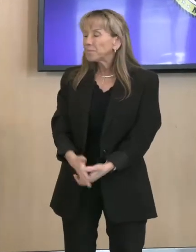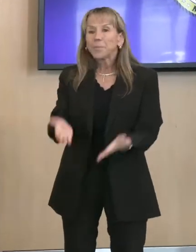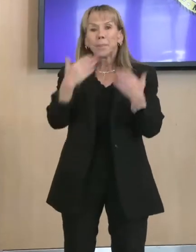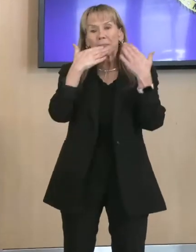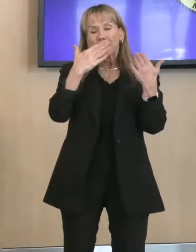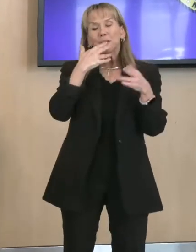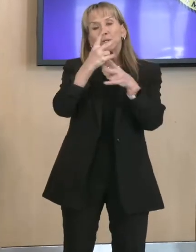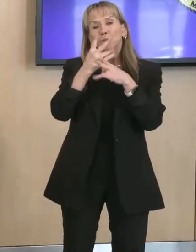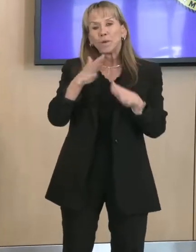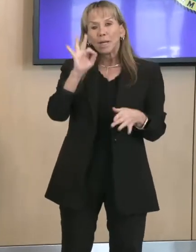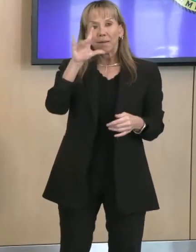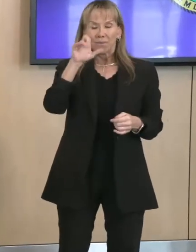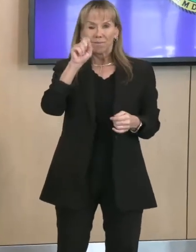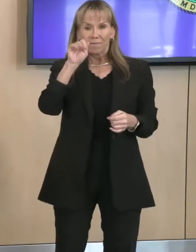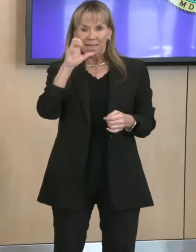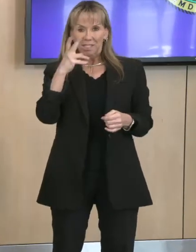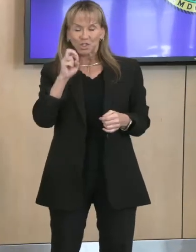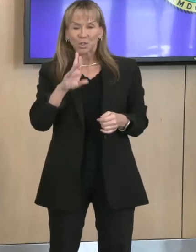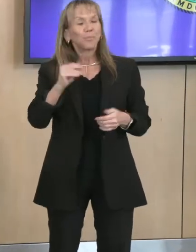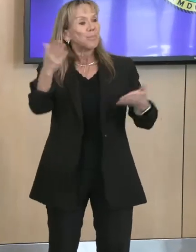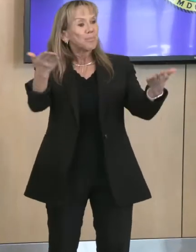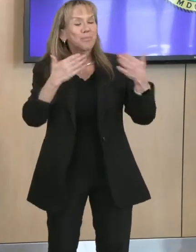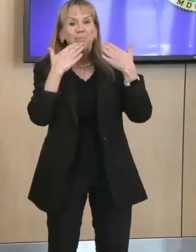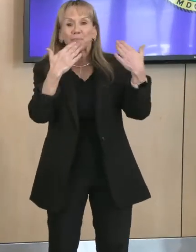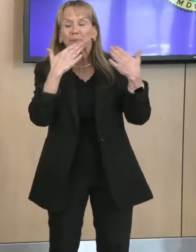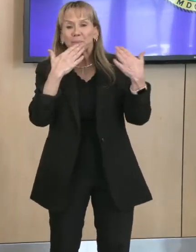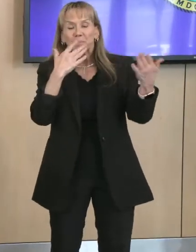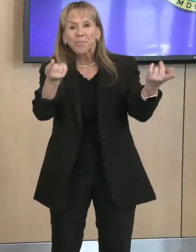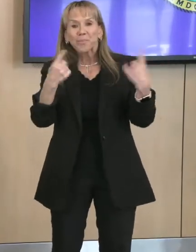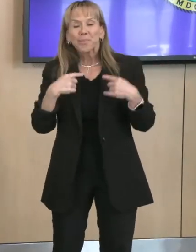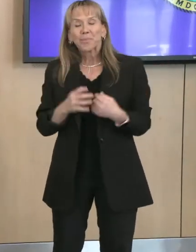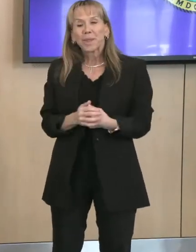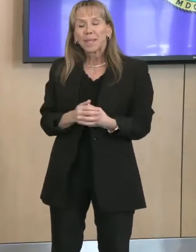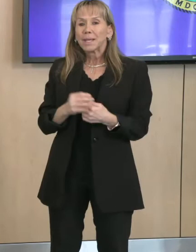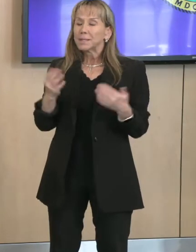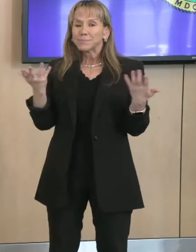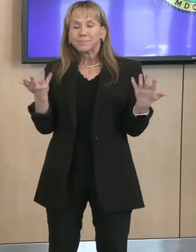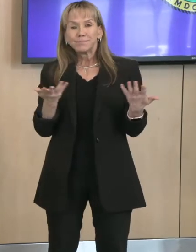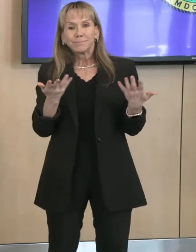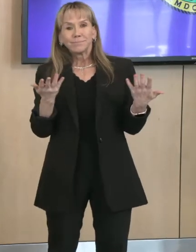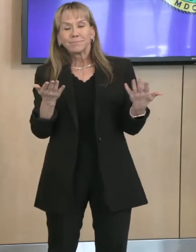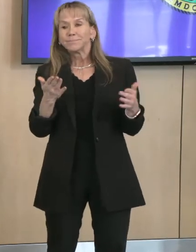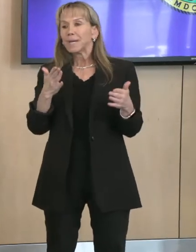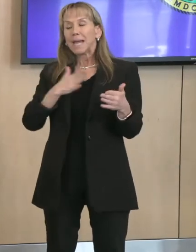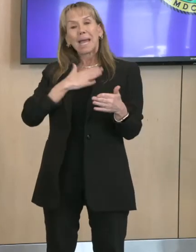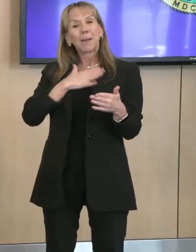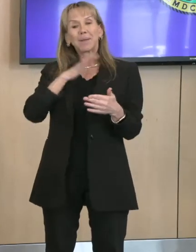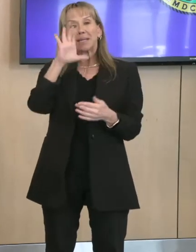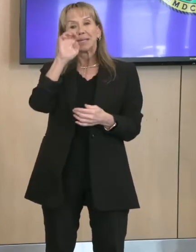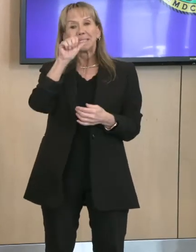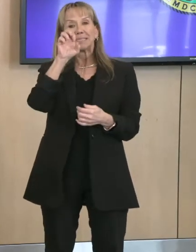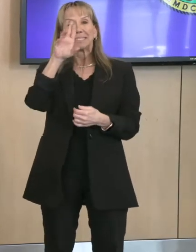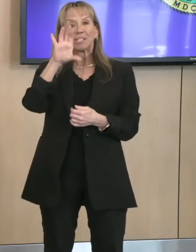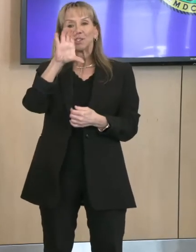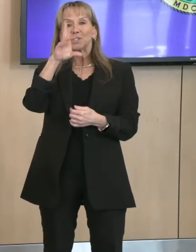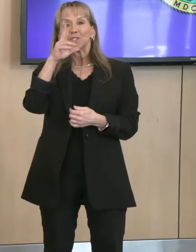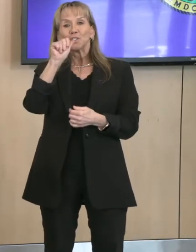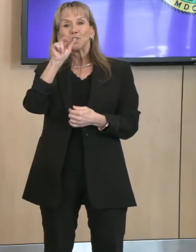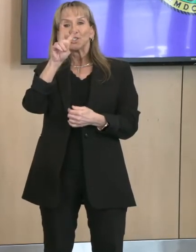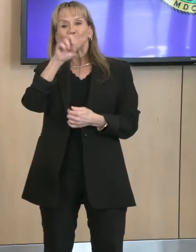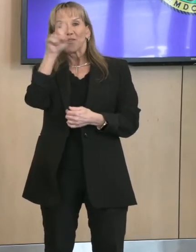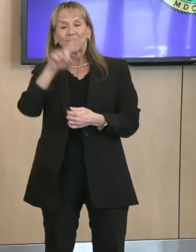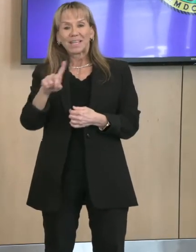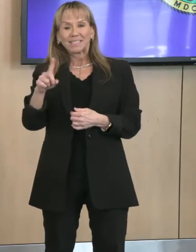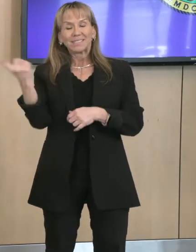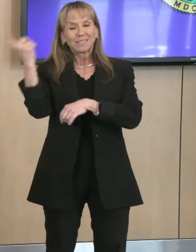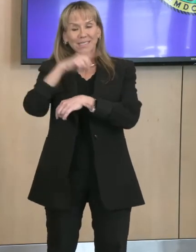Thank you, Supervisor Fletcher. Welcome, everyone, and happy Cesar Chavez Day. I will now